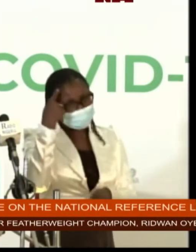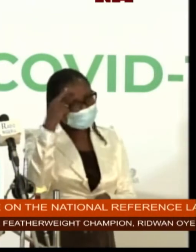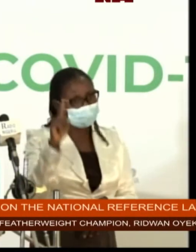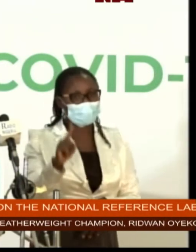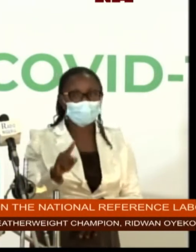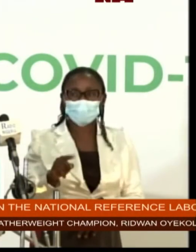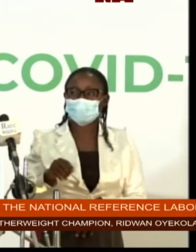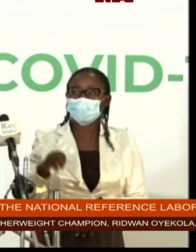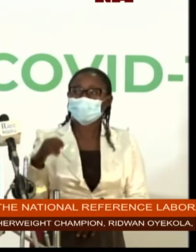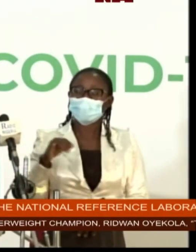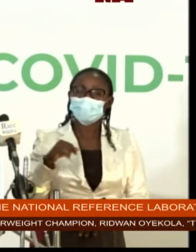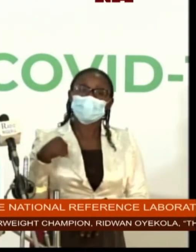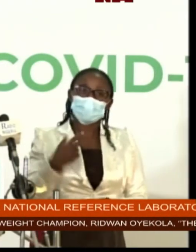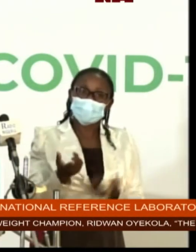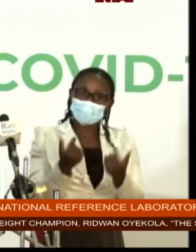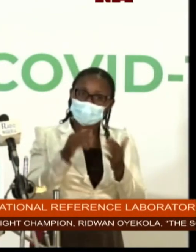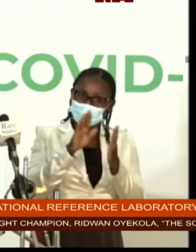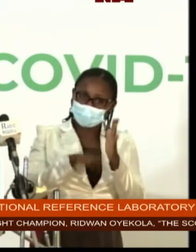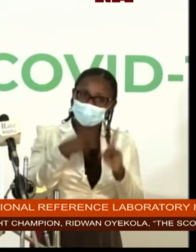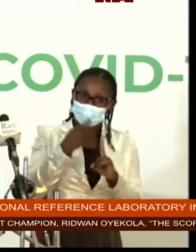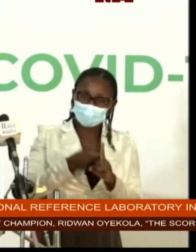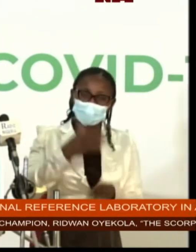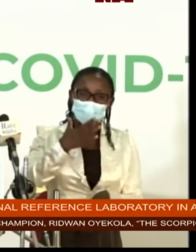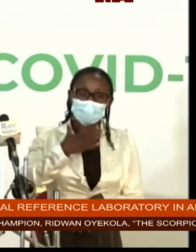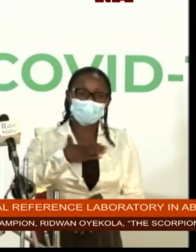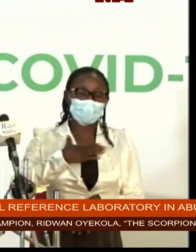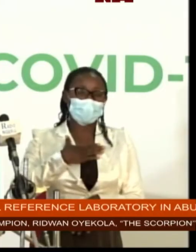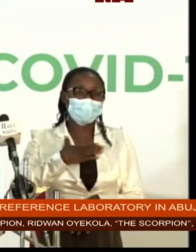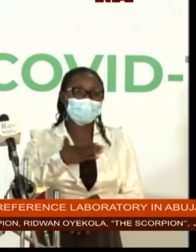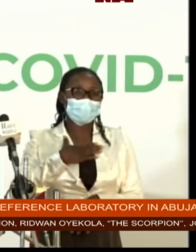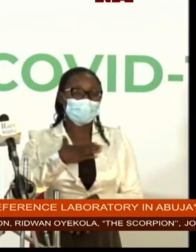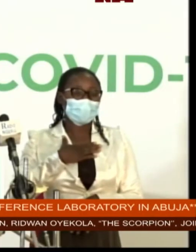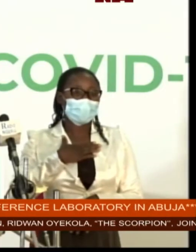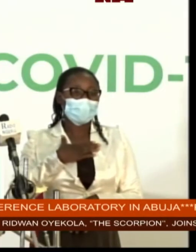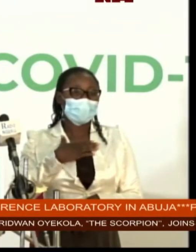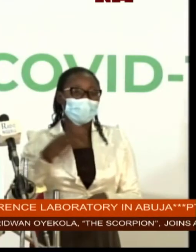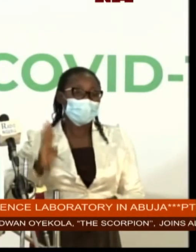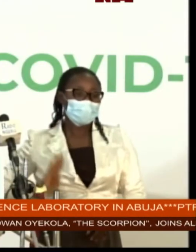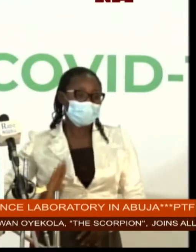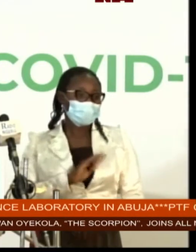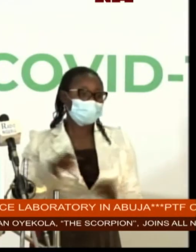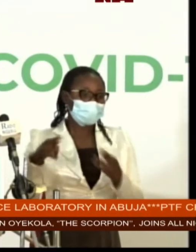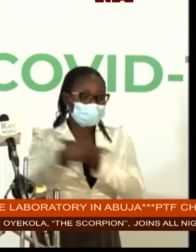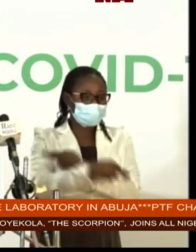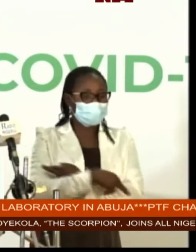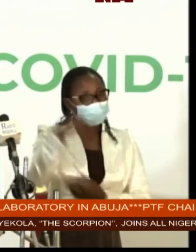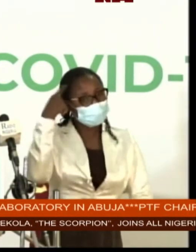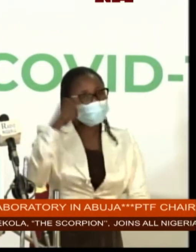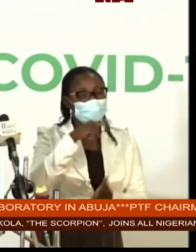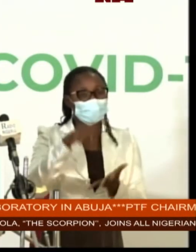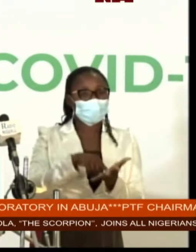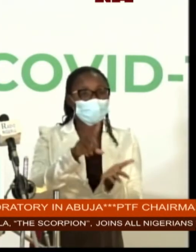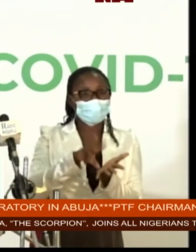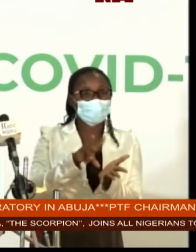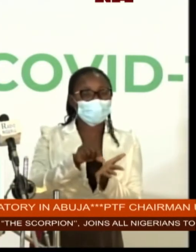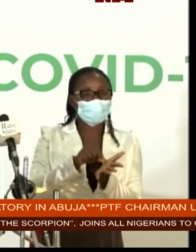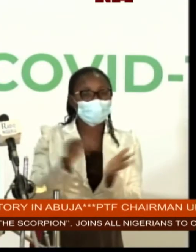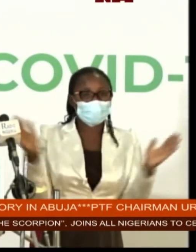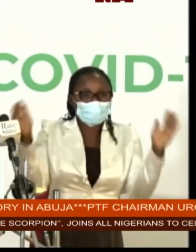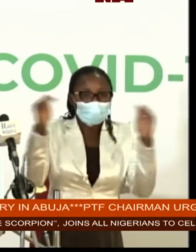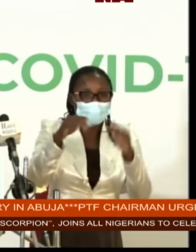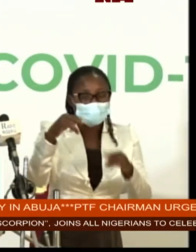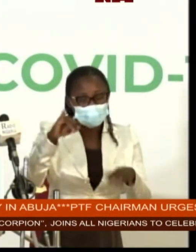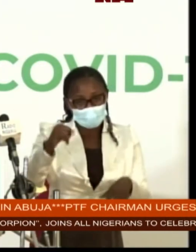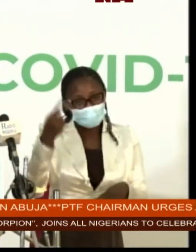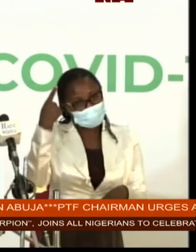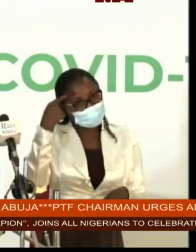We came down from my boardroom for this press conference, just for a message to come